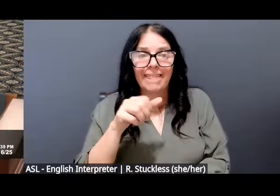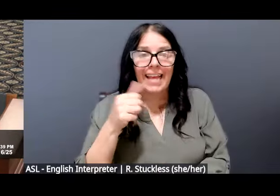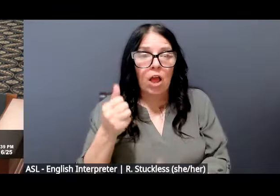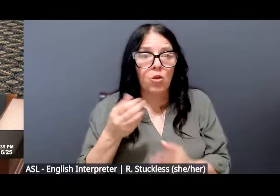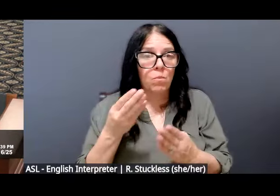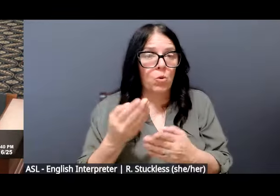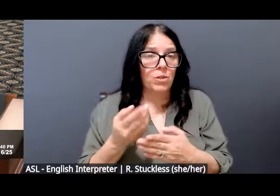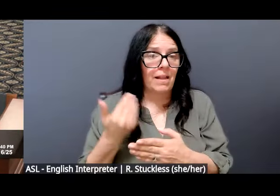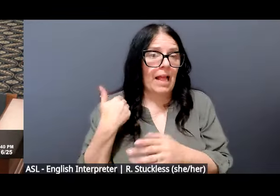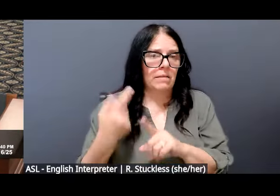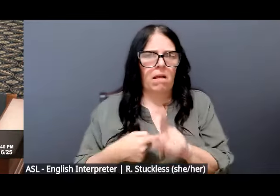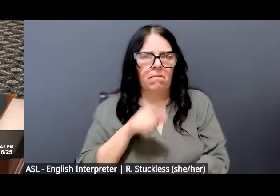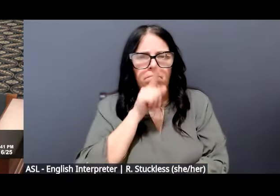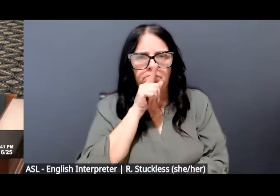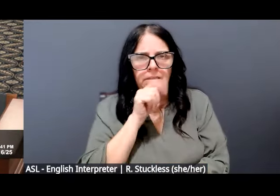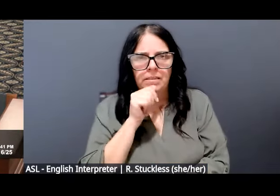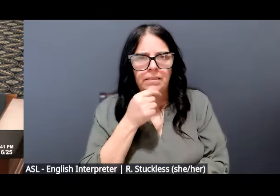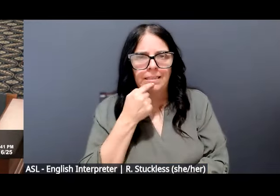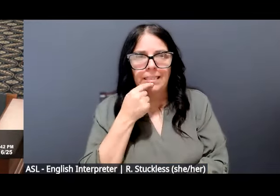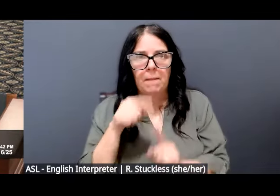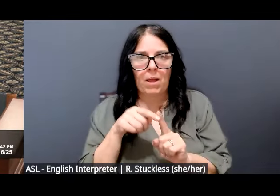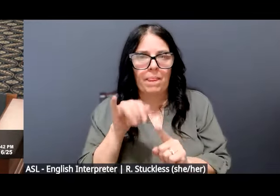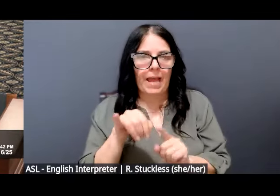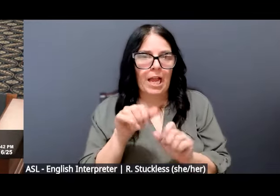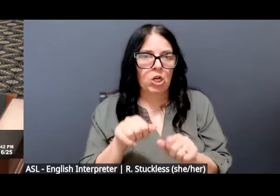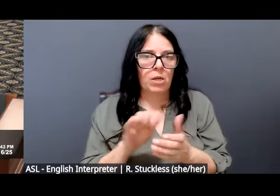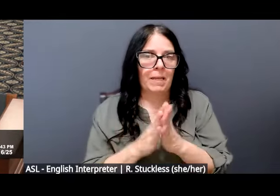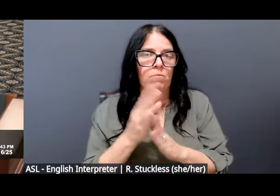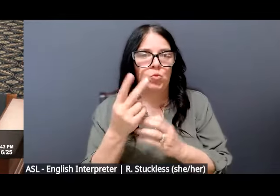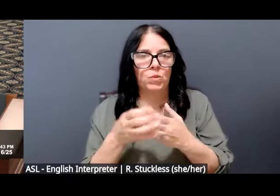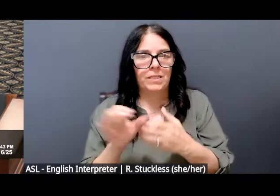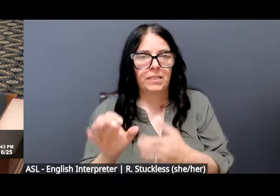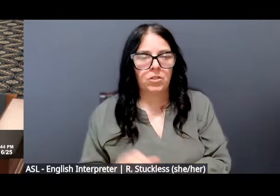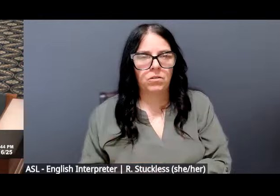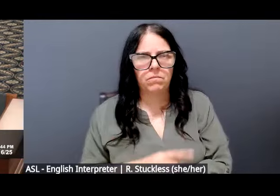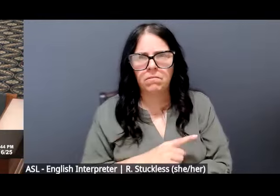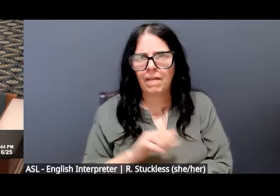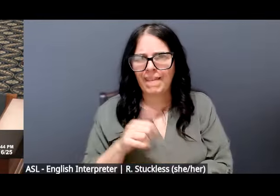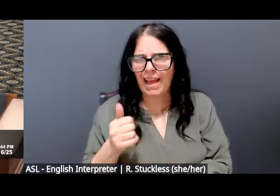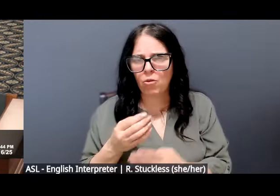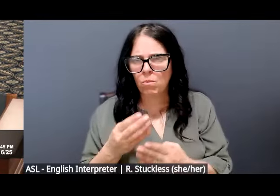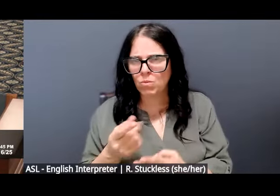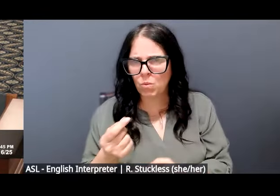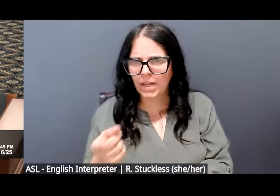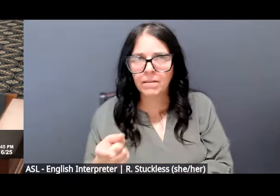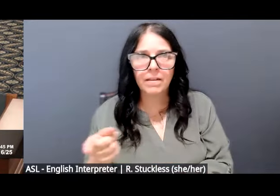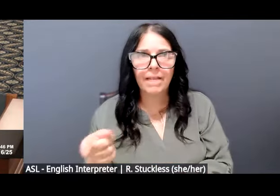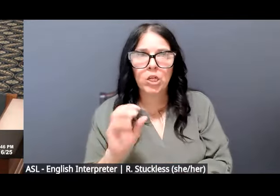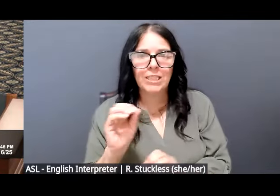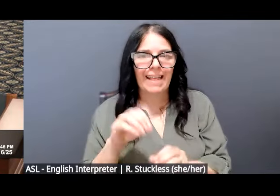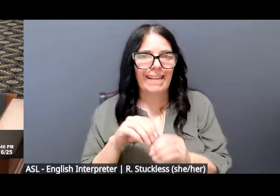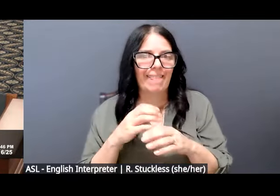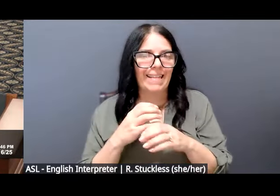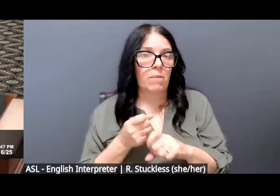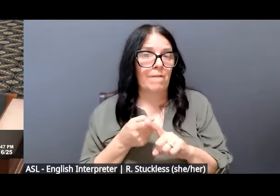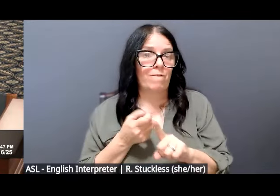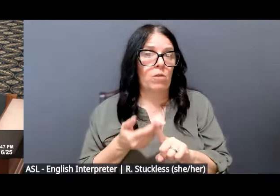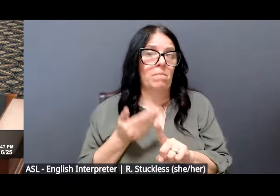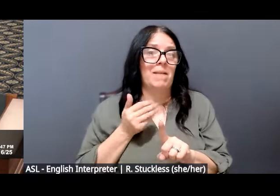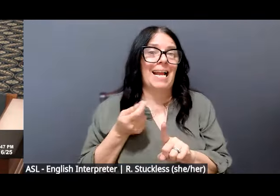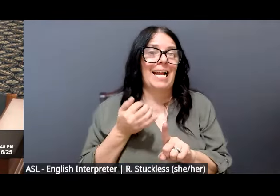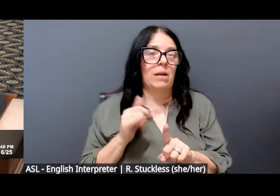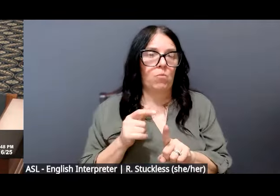didn't put anything about, well, this could create a two-tier proposal. I'm sorry, the other proposal, what? There's nothing in this summary approved by this board last